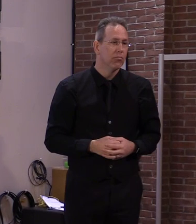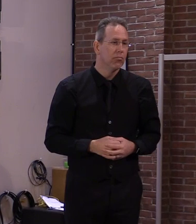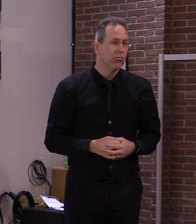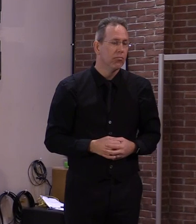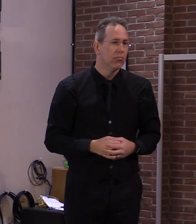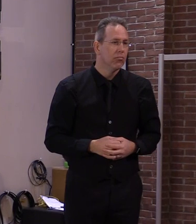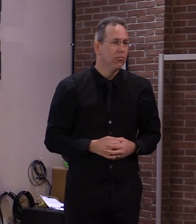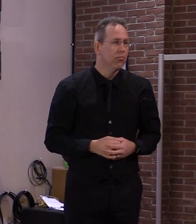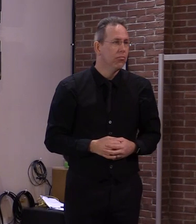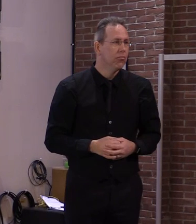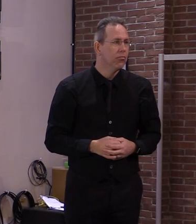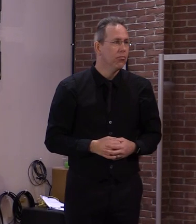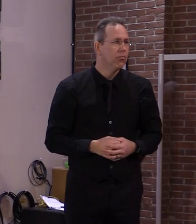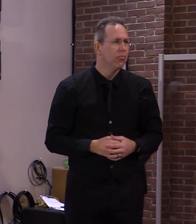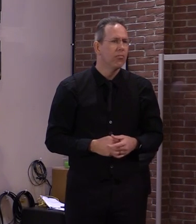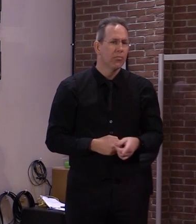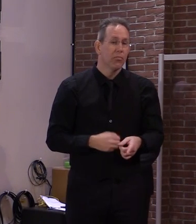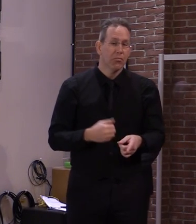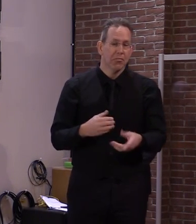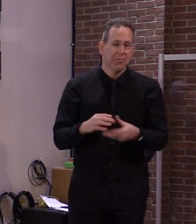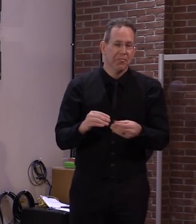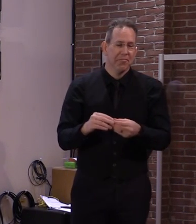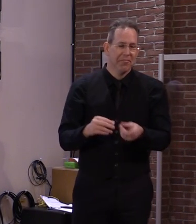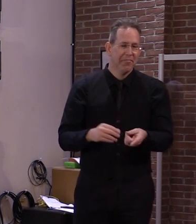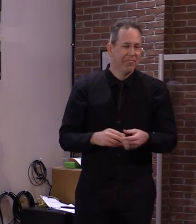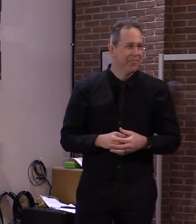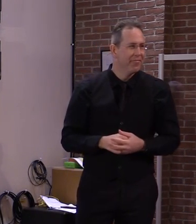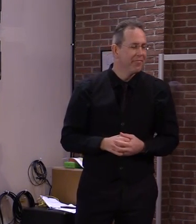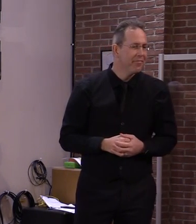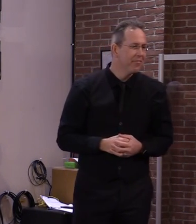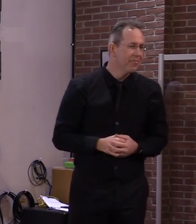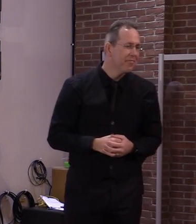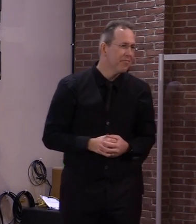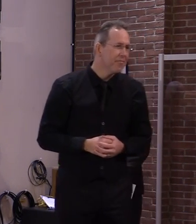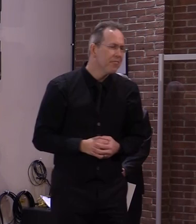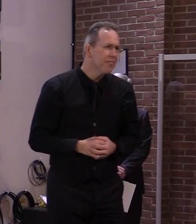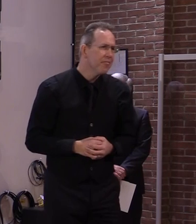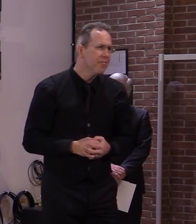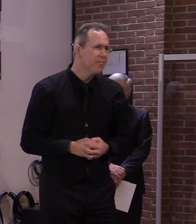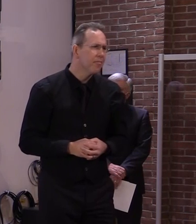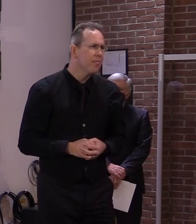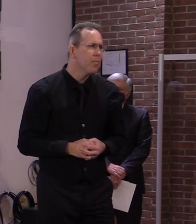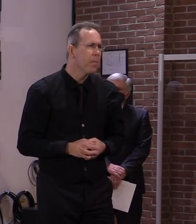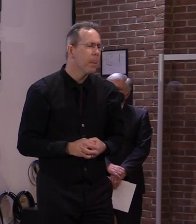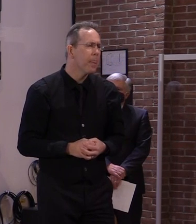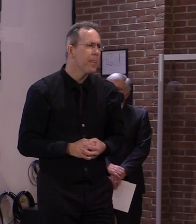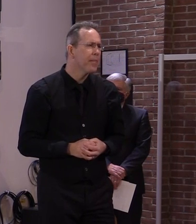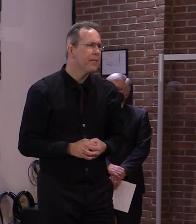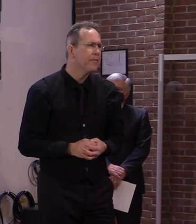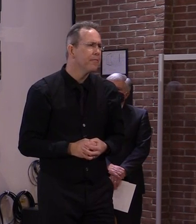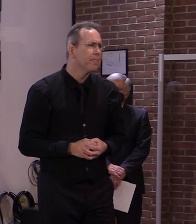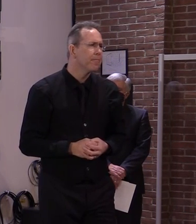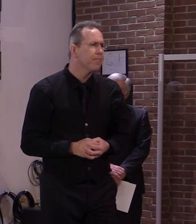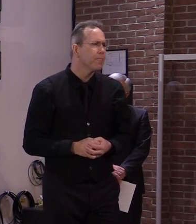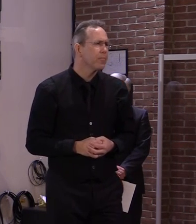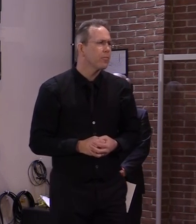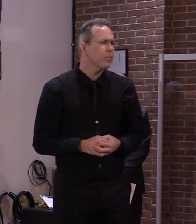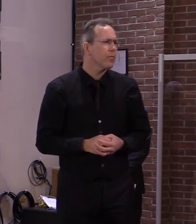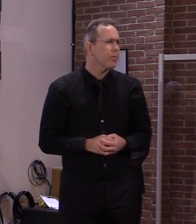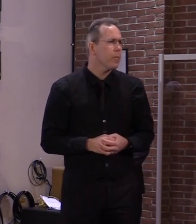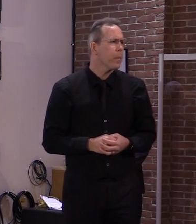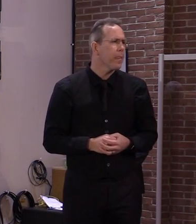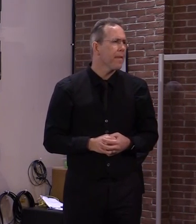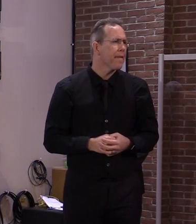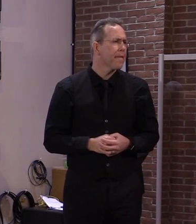Yeah, I was just curious, given the big initial uptake when the 70-plus phase opened up, 7,000 calls, I believe it was,